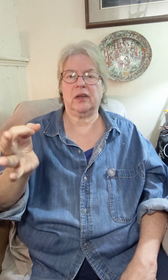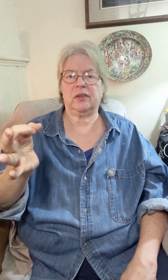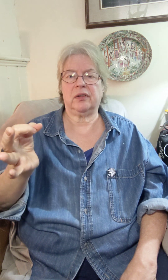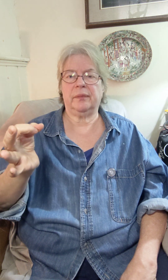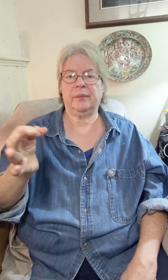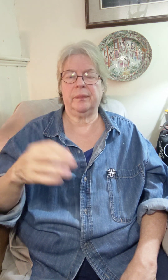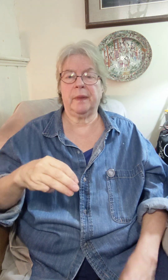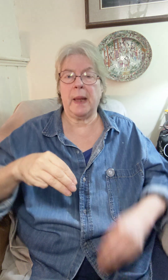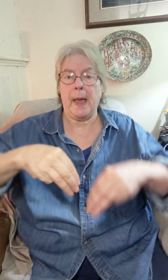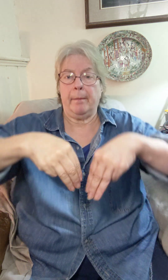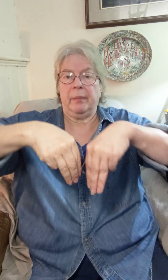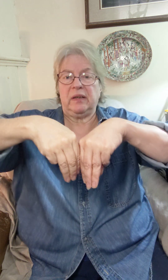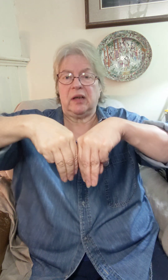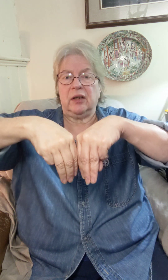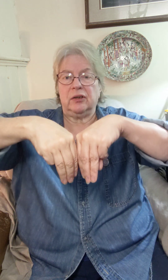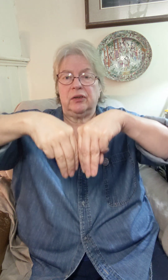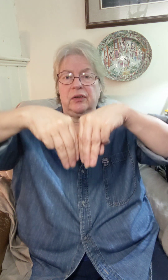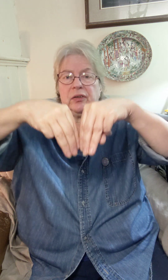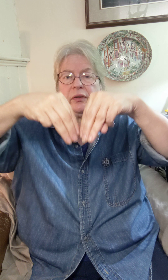fries. McDonald's.